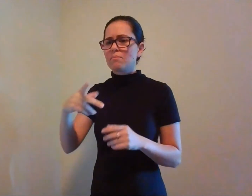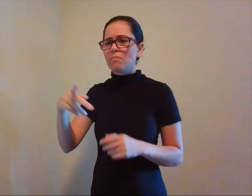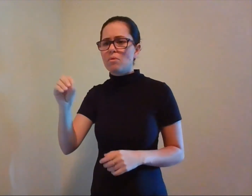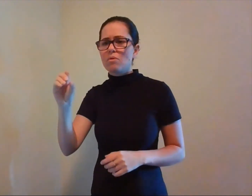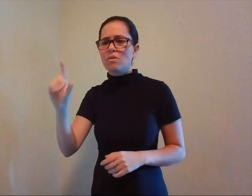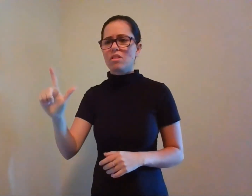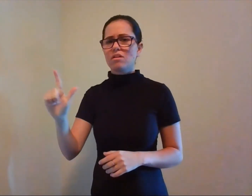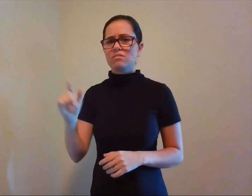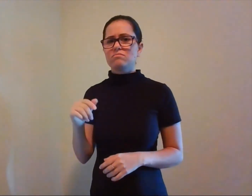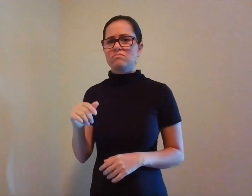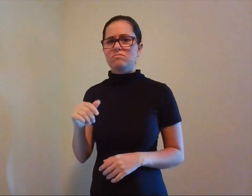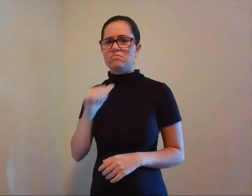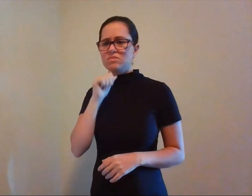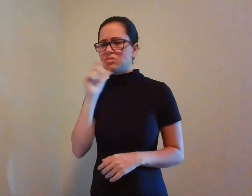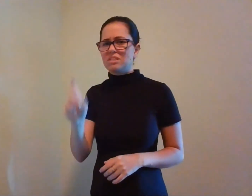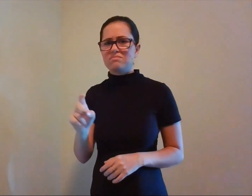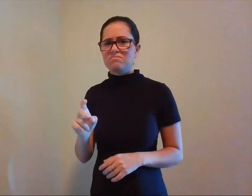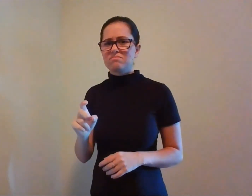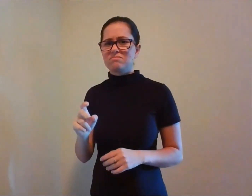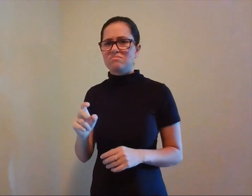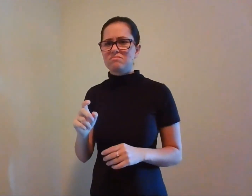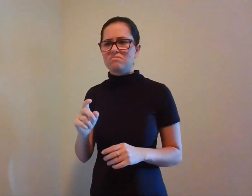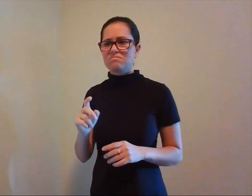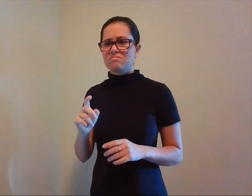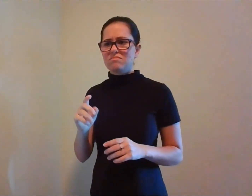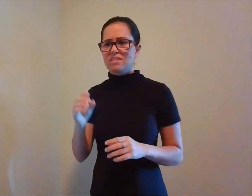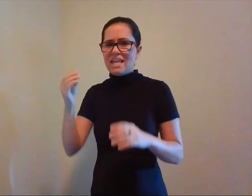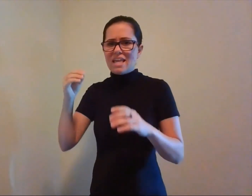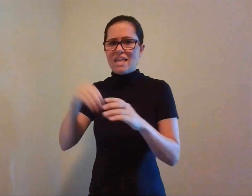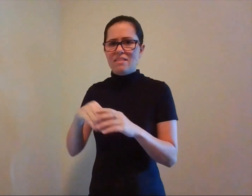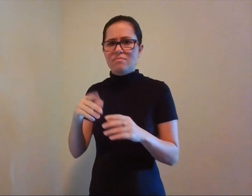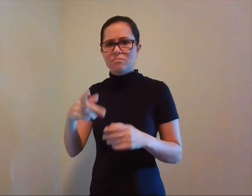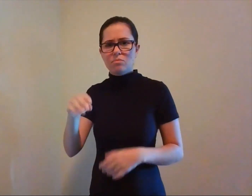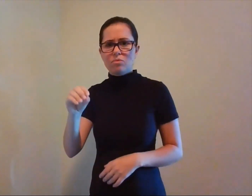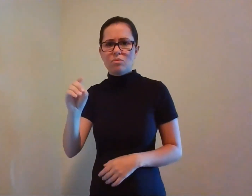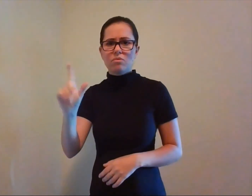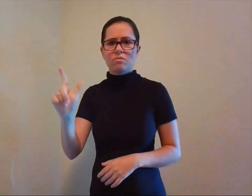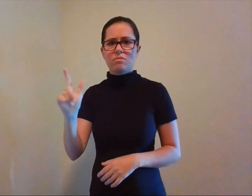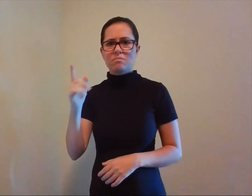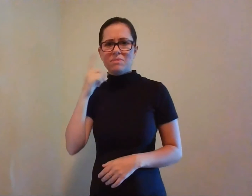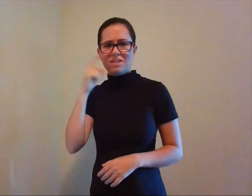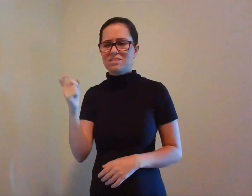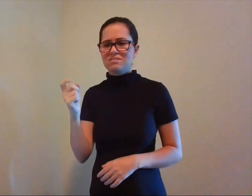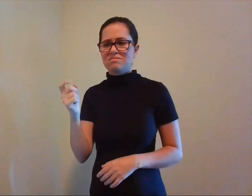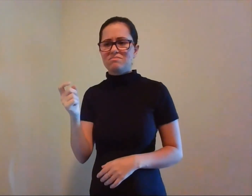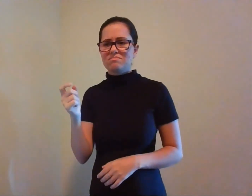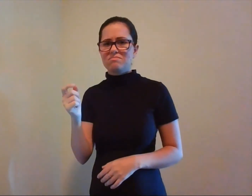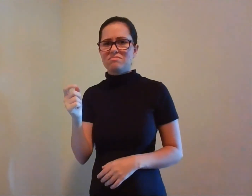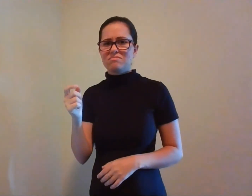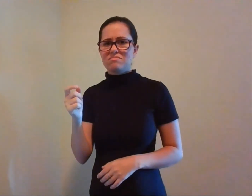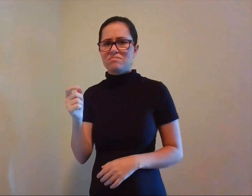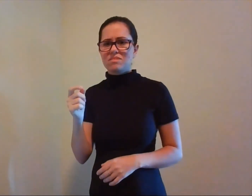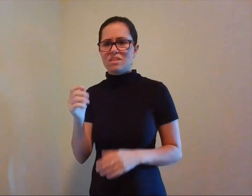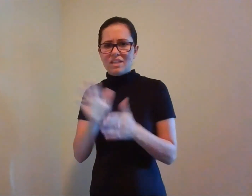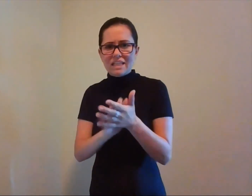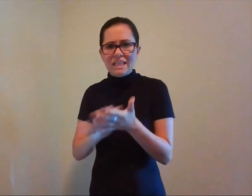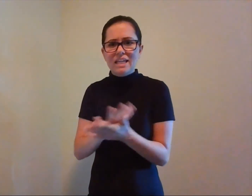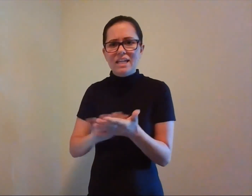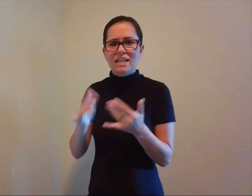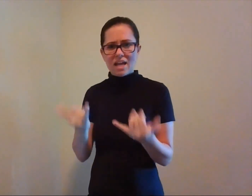was like, you need to tell them to put a sign up, because we shouldn't have to do this. We shouldn't have to be the pool police. That's right. But then a family walked